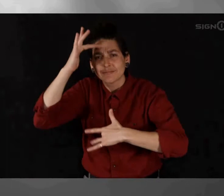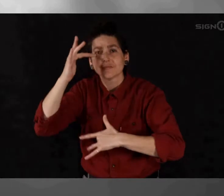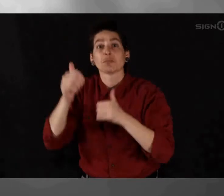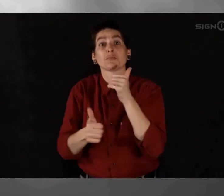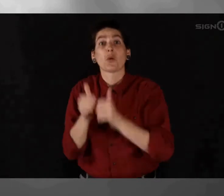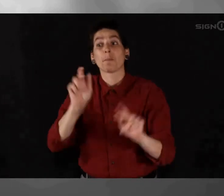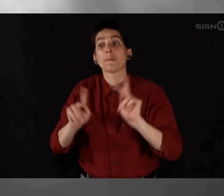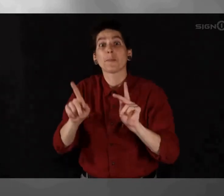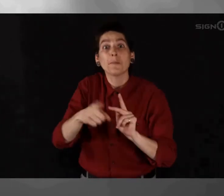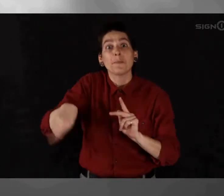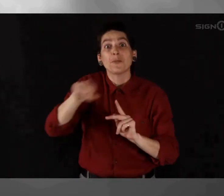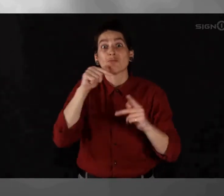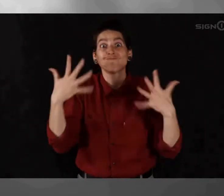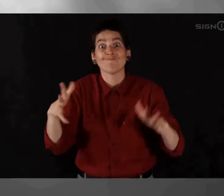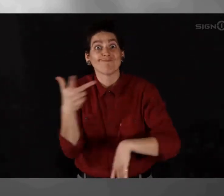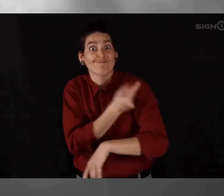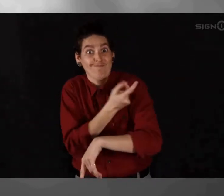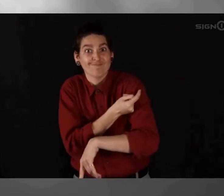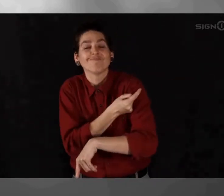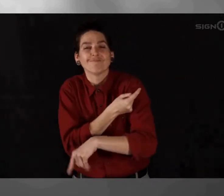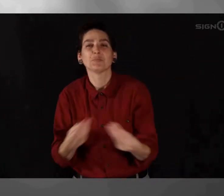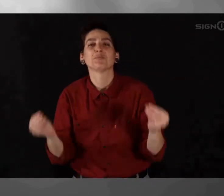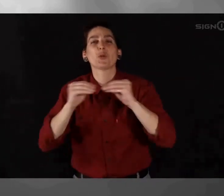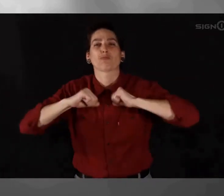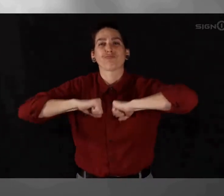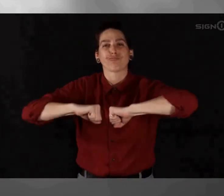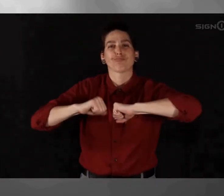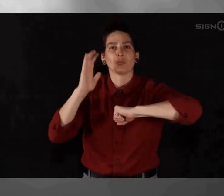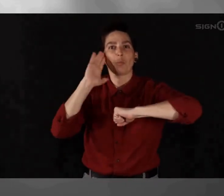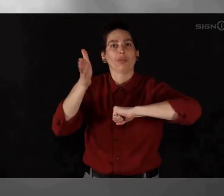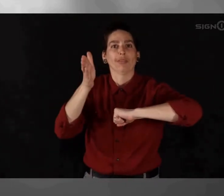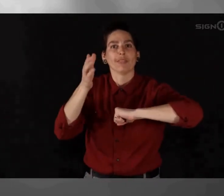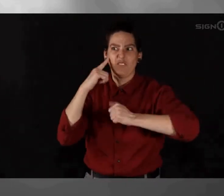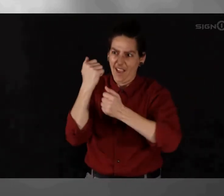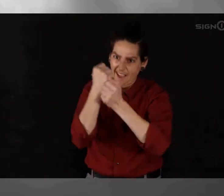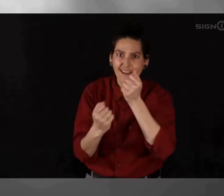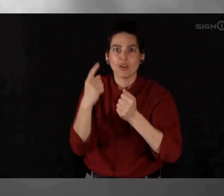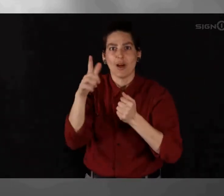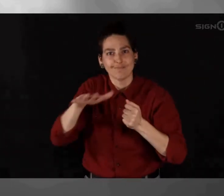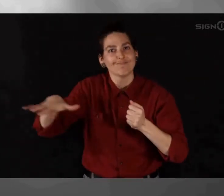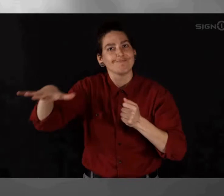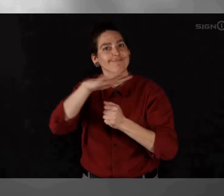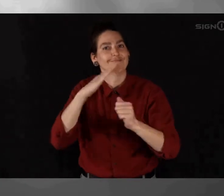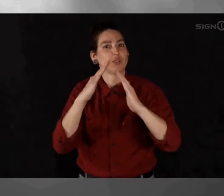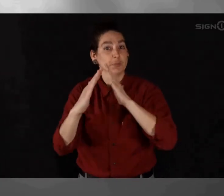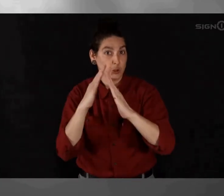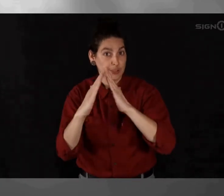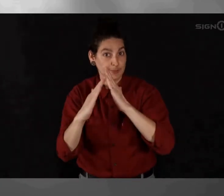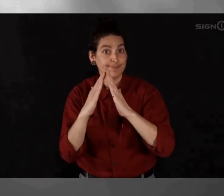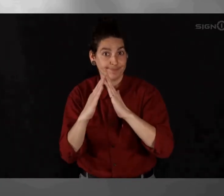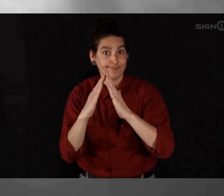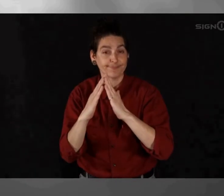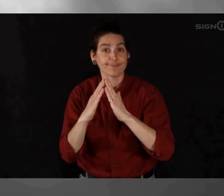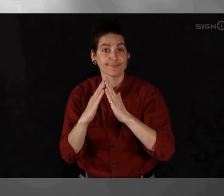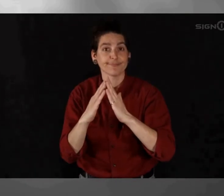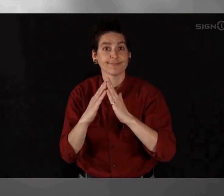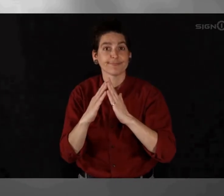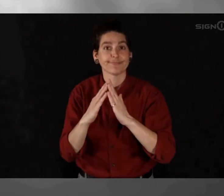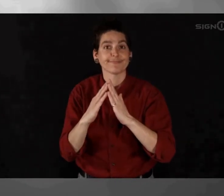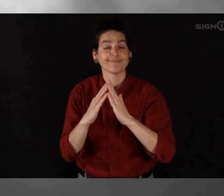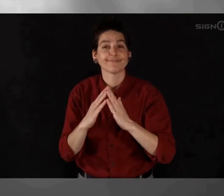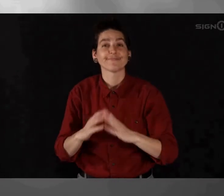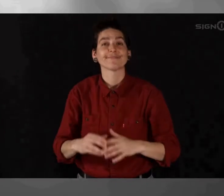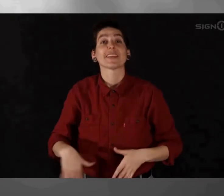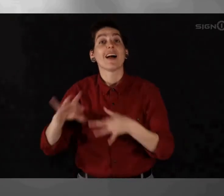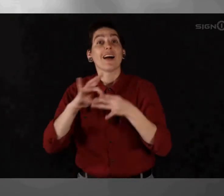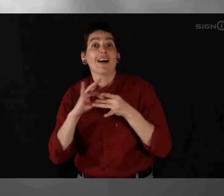The more people who get vaccinated, the more protection there will be for everyone in the community. Uniting for Change advocates have